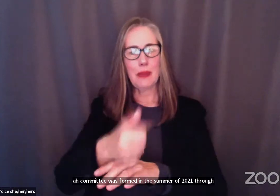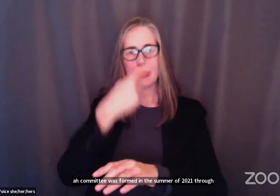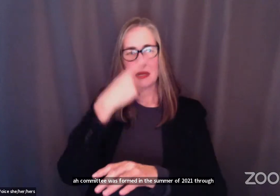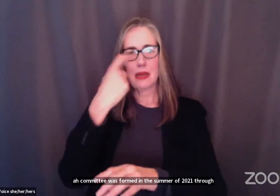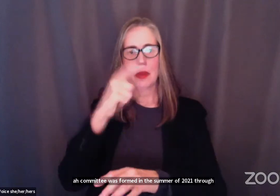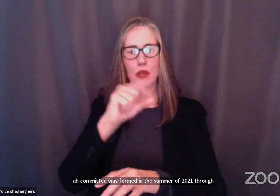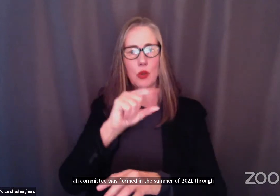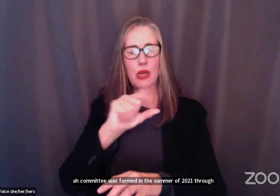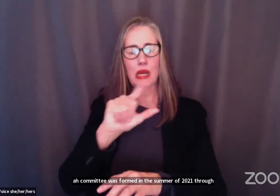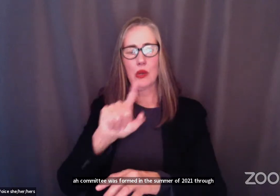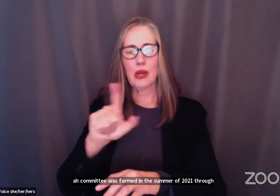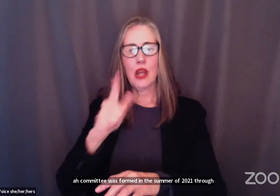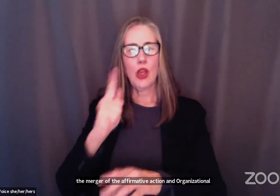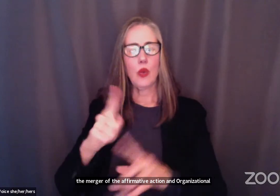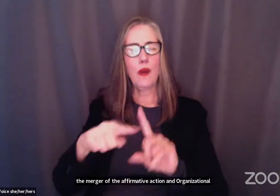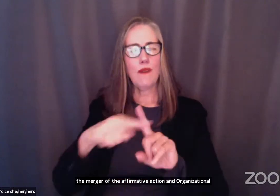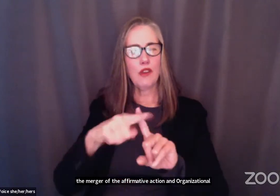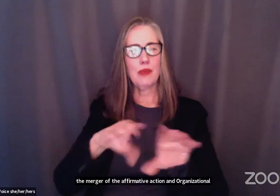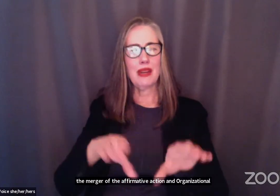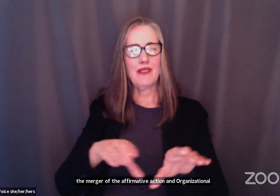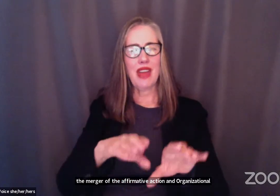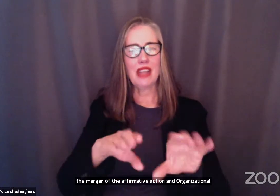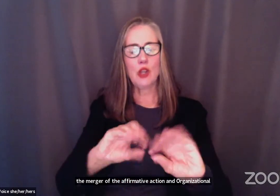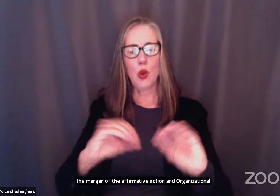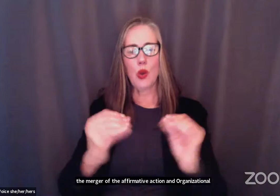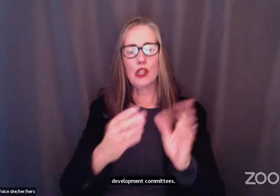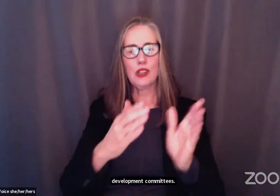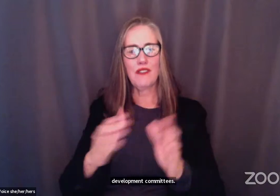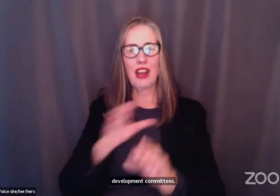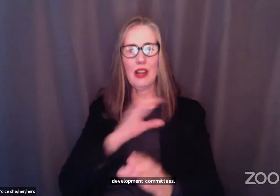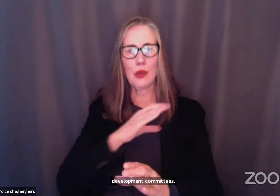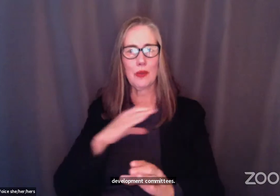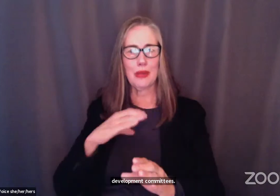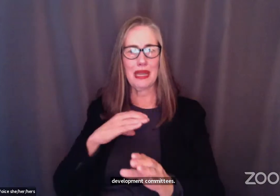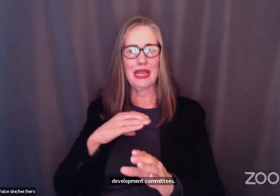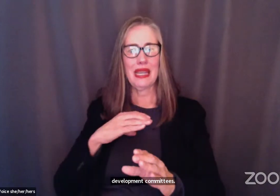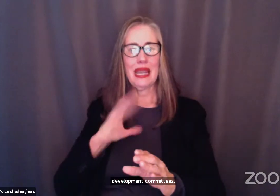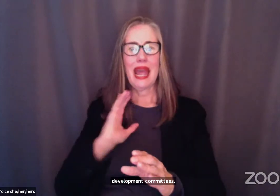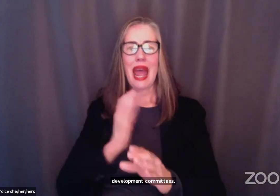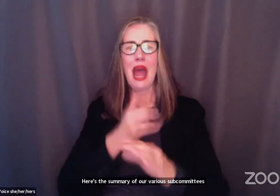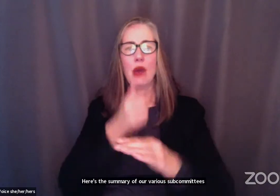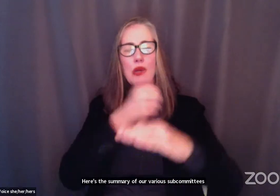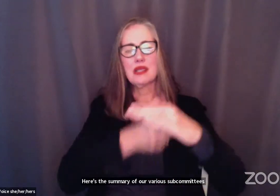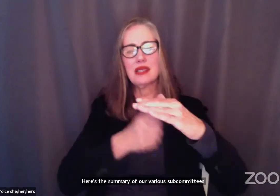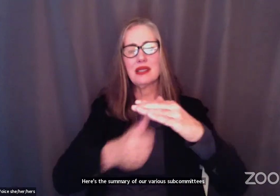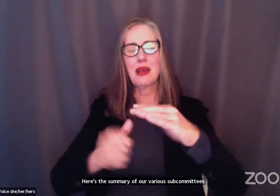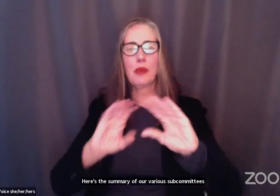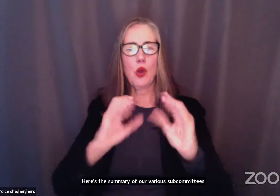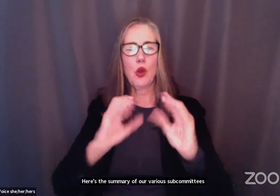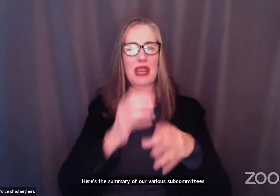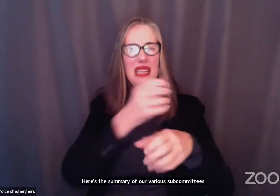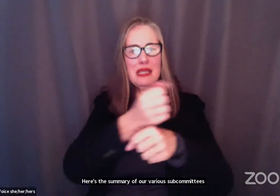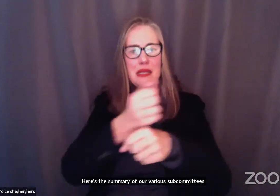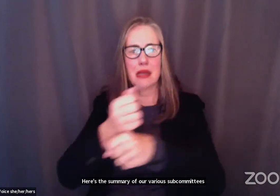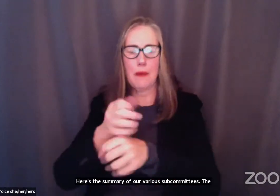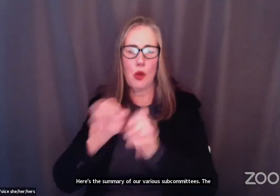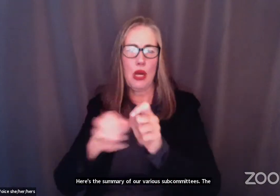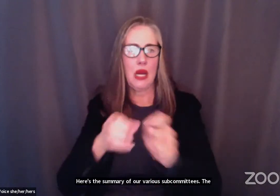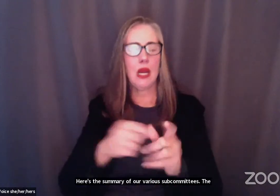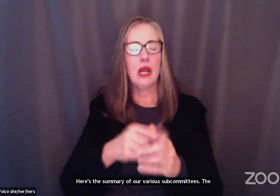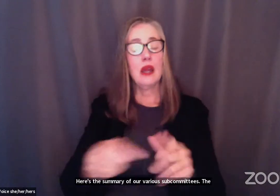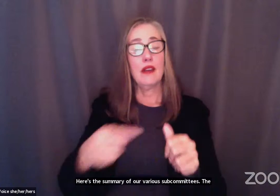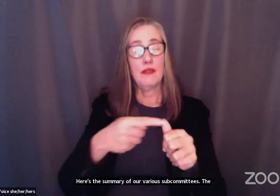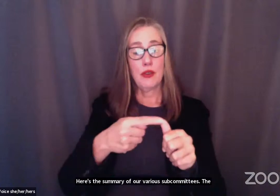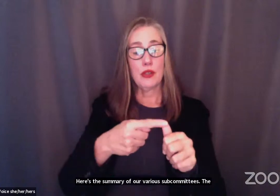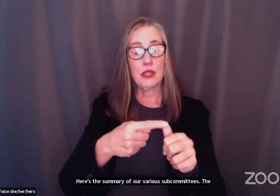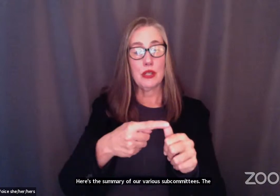Action and Organizational Development Committees. Here's the summary of our various subcommittees. The first is what we like to call the